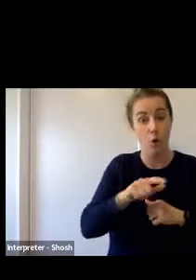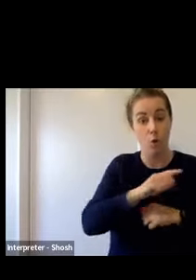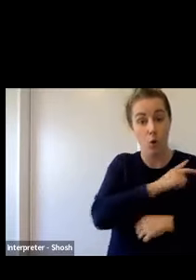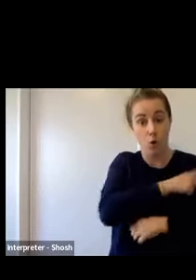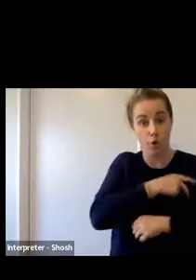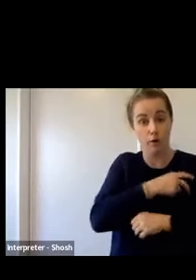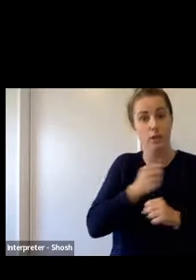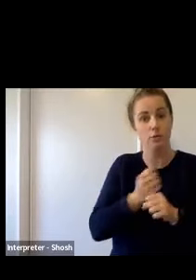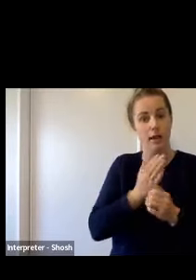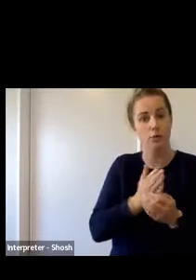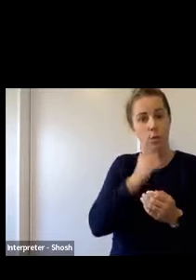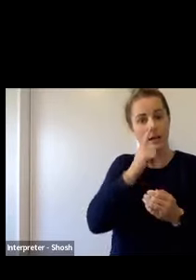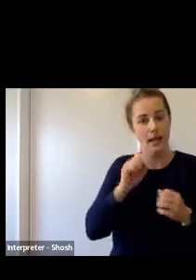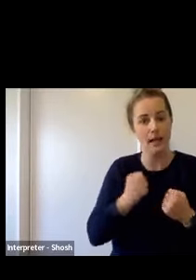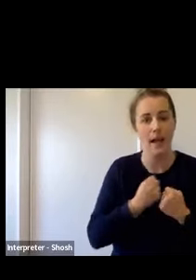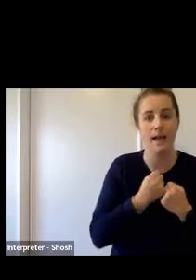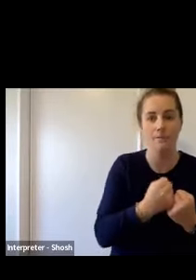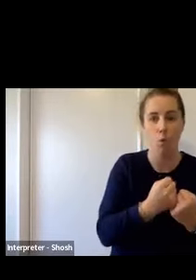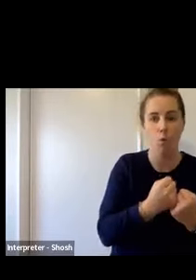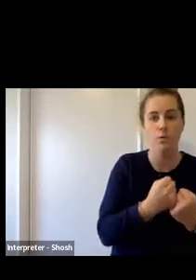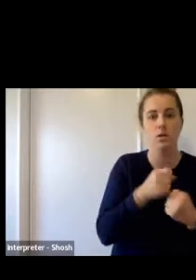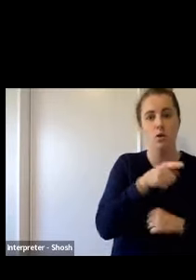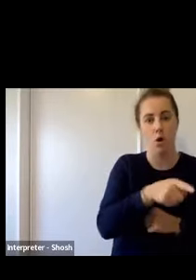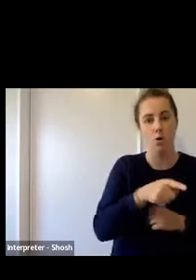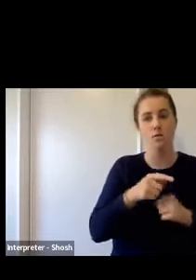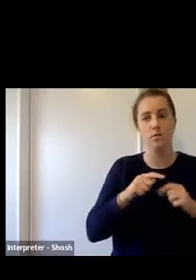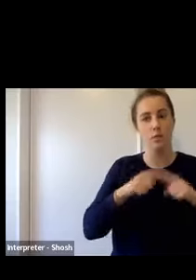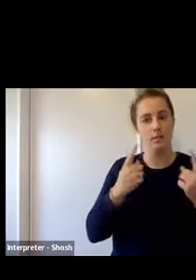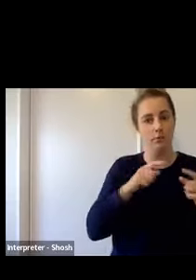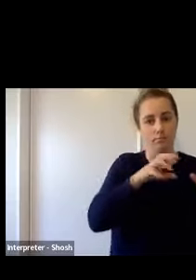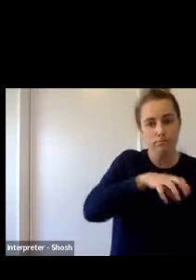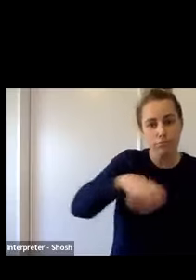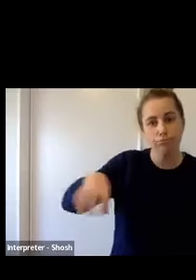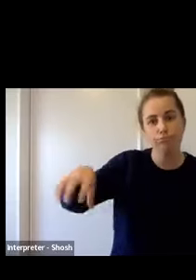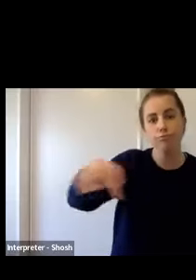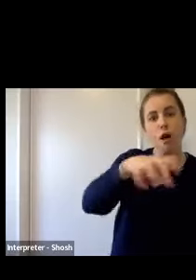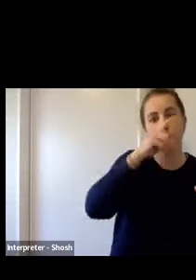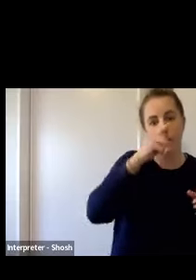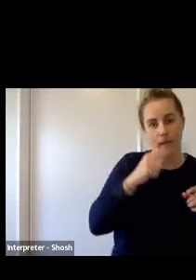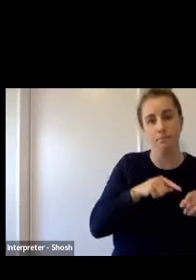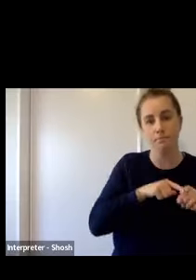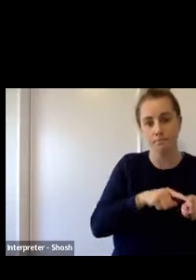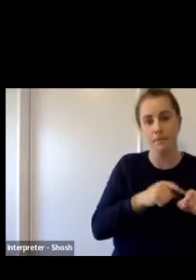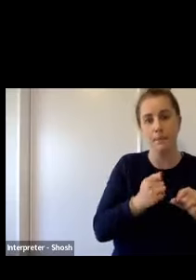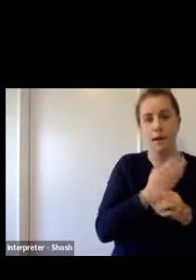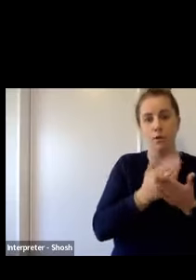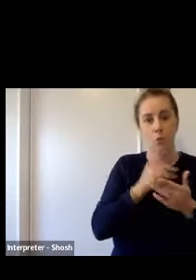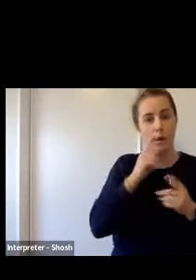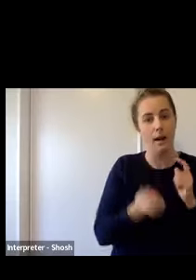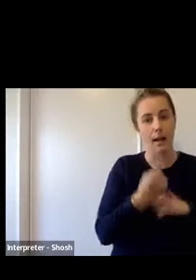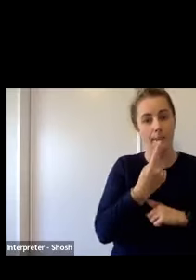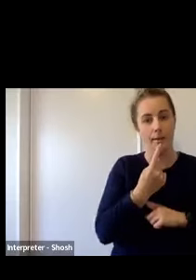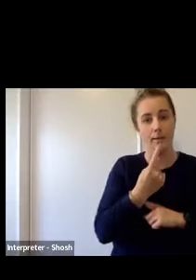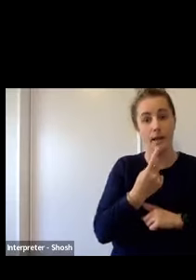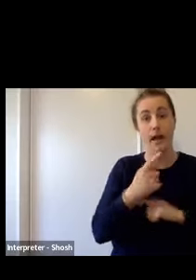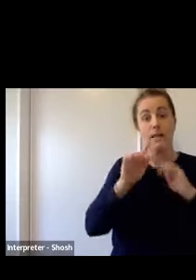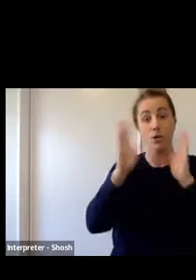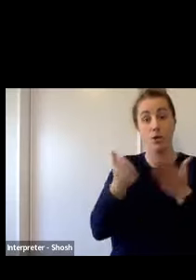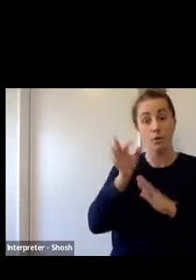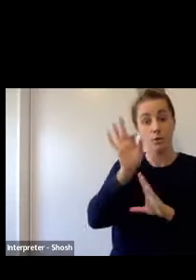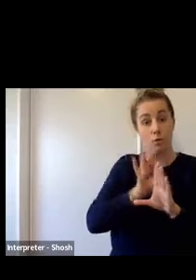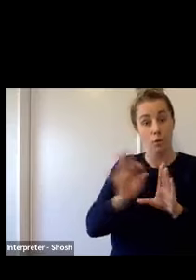these accessibility ratios on new multi-unit housing developments and ensure that universal design standards